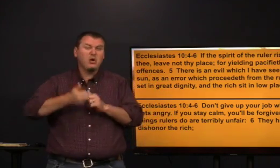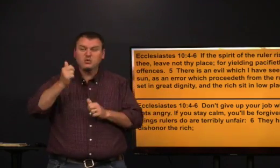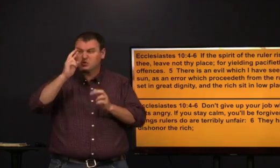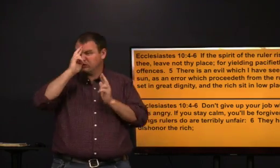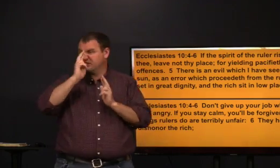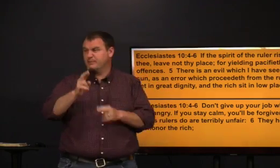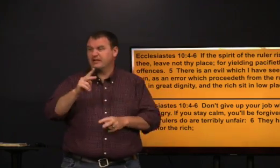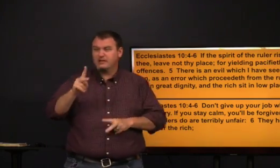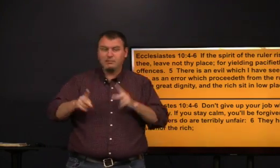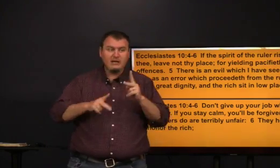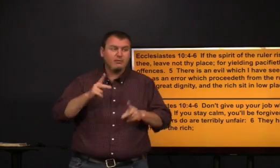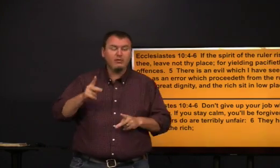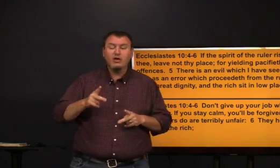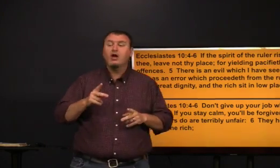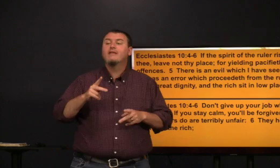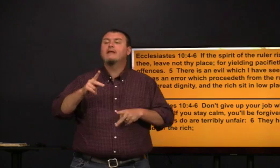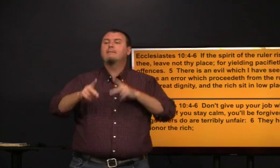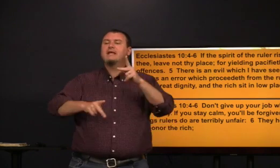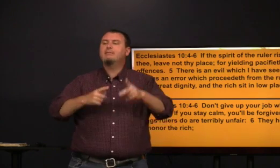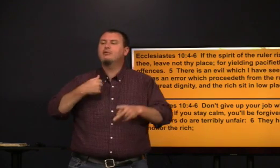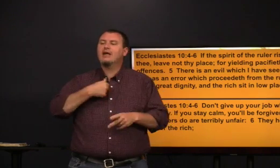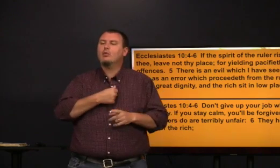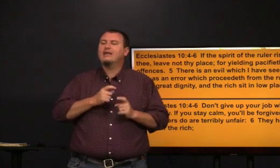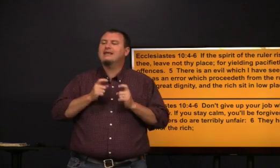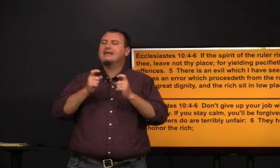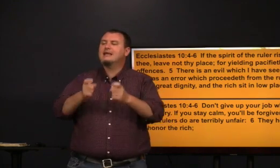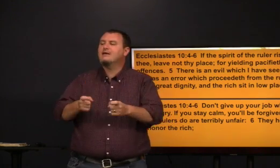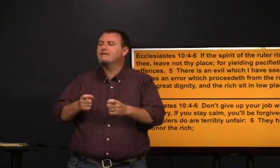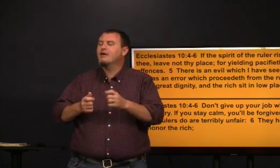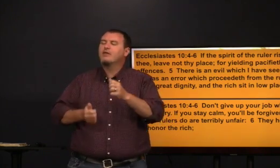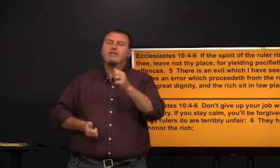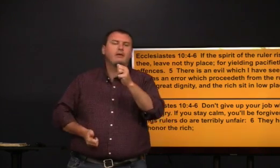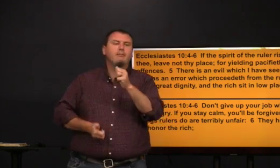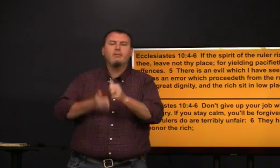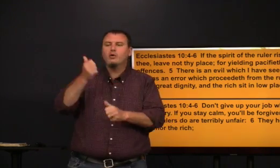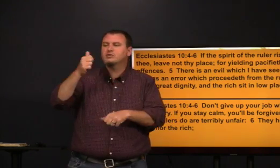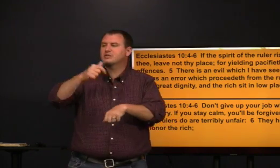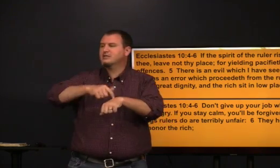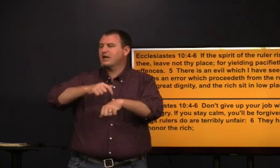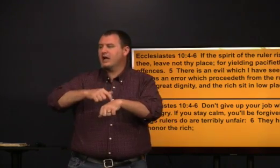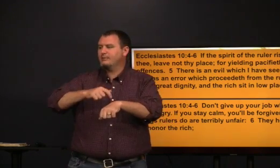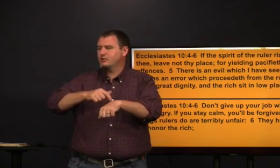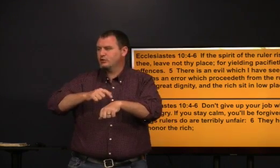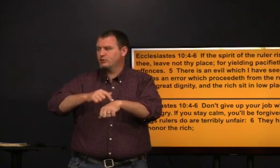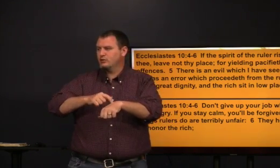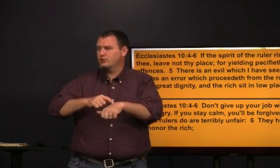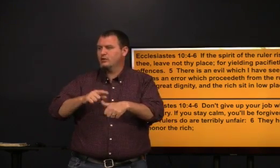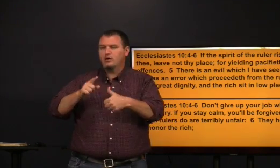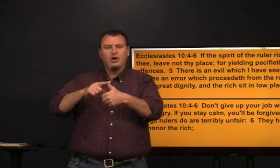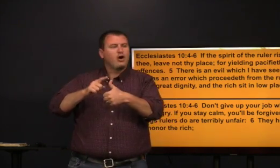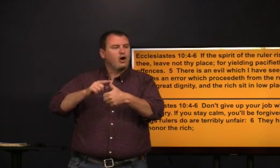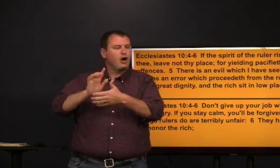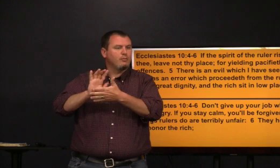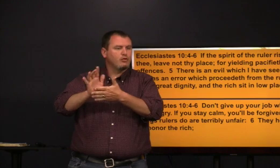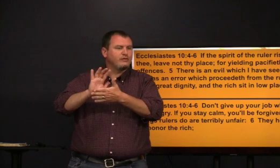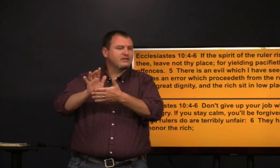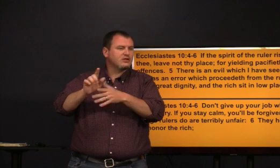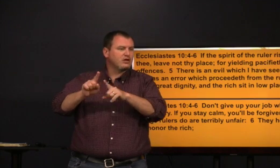most respected people, the people that we give the most time to, are movie stars,